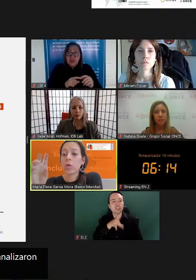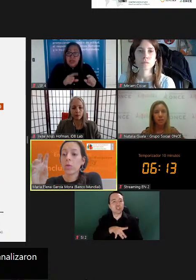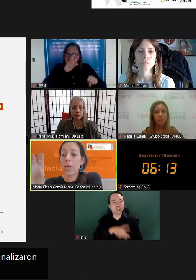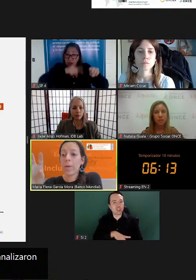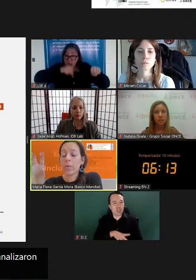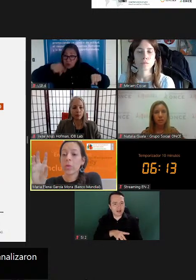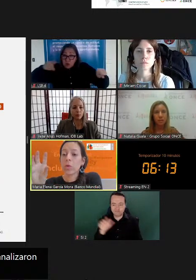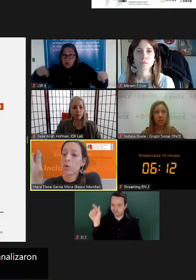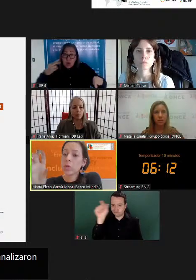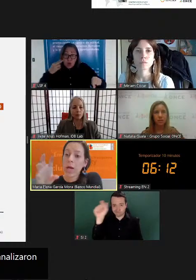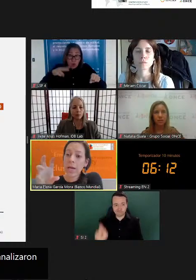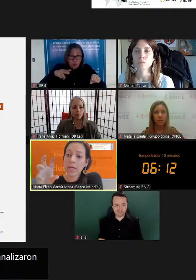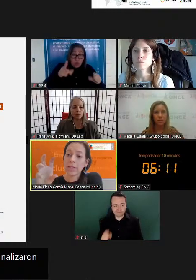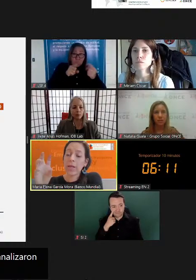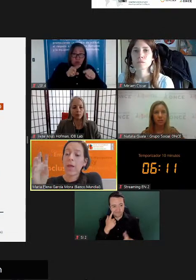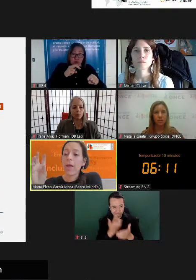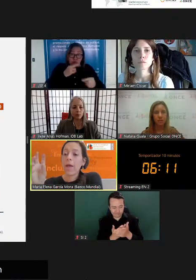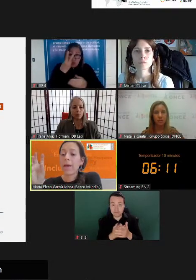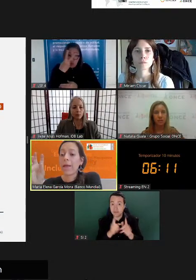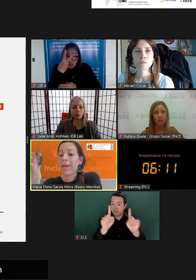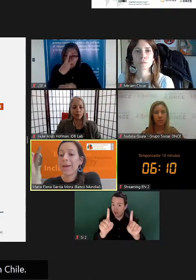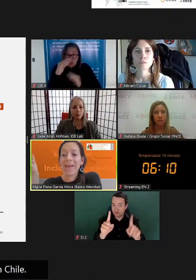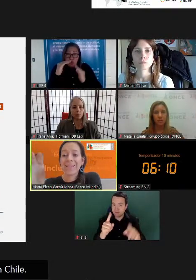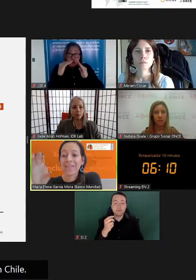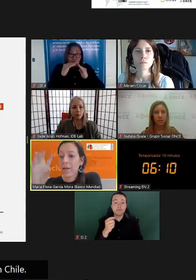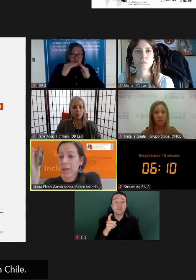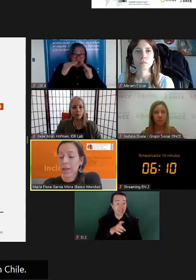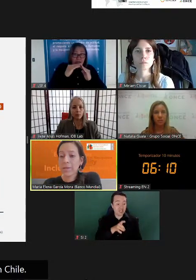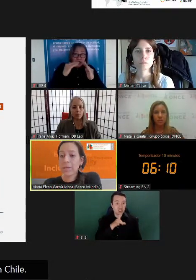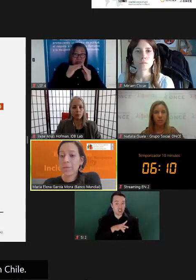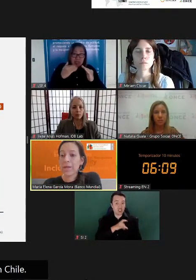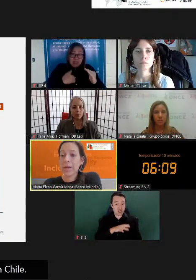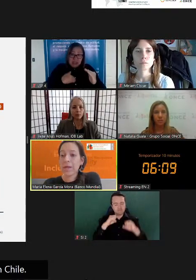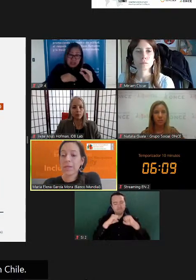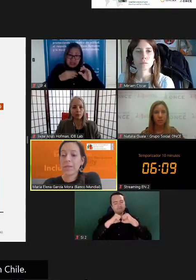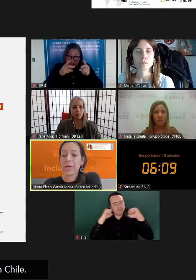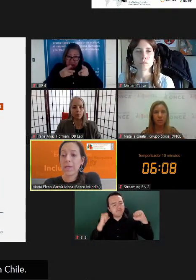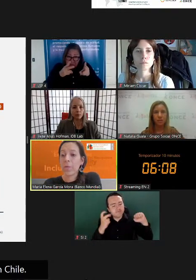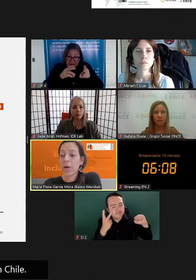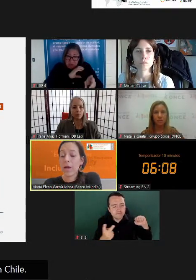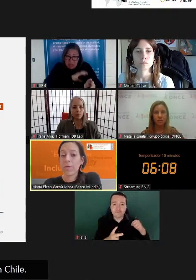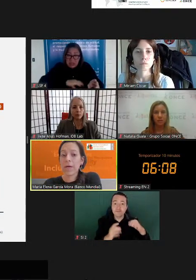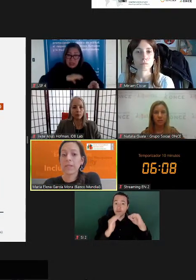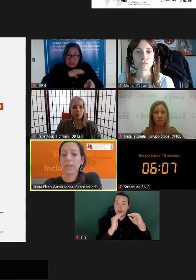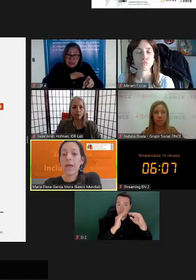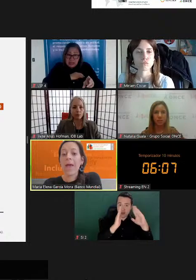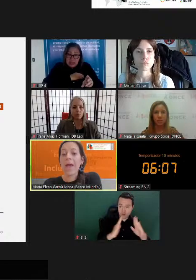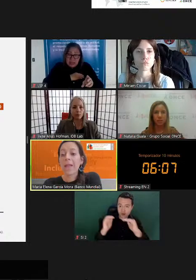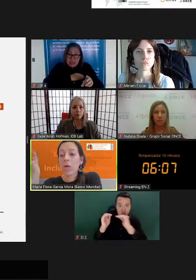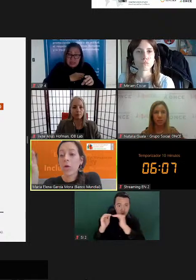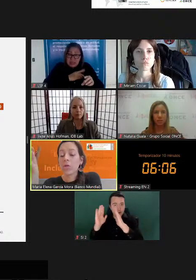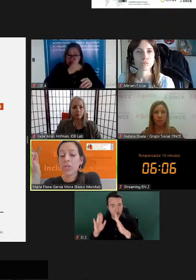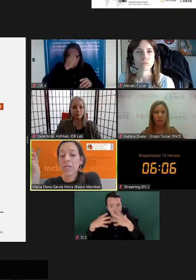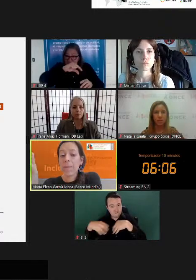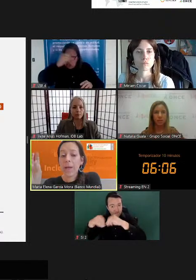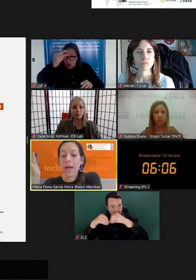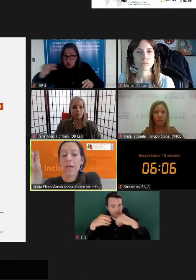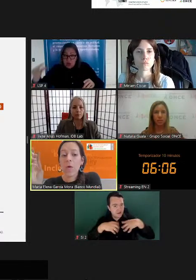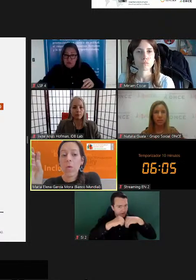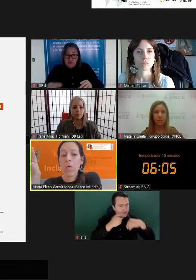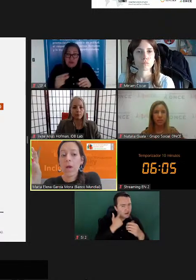chile we see that whenever we see two homes that have exactly the same characteristics demographic